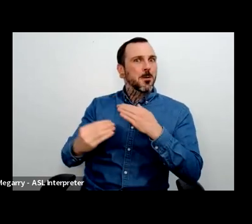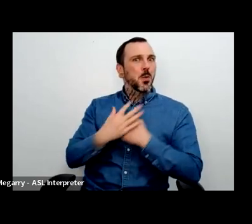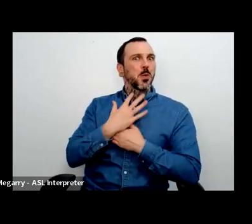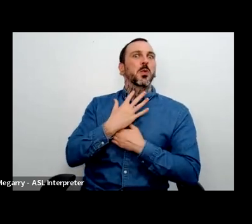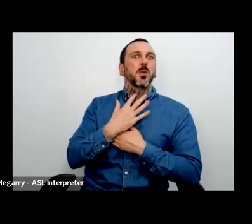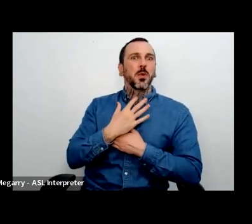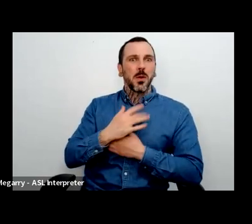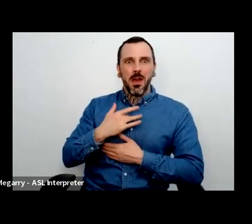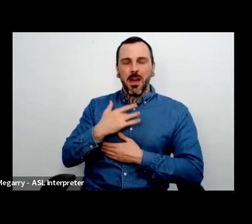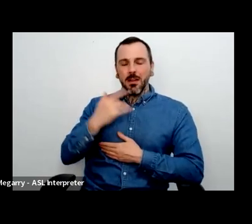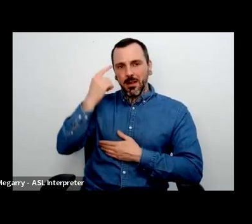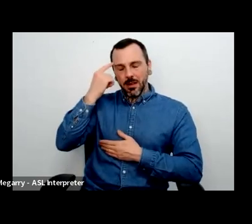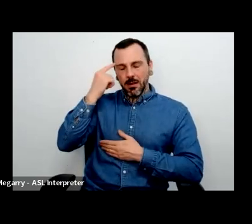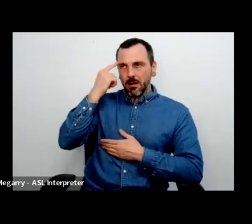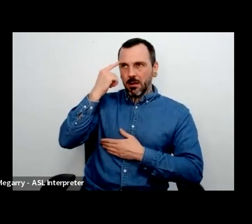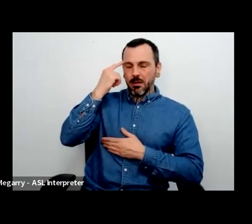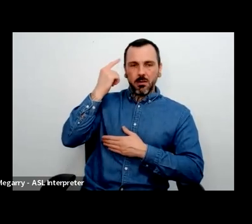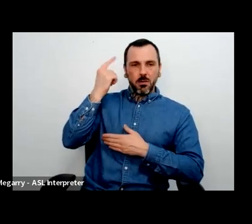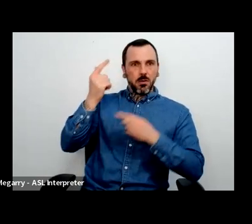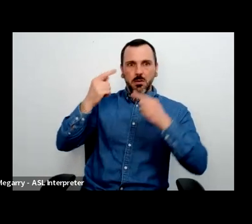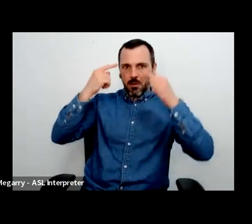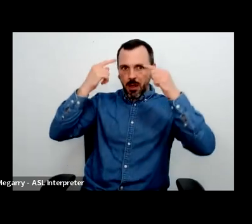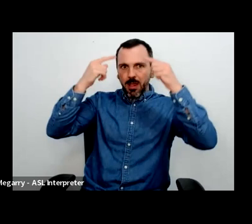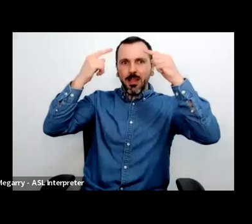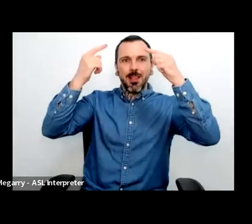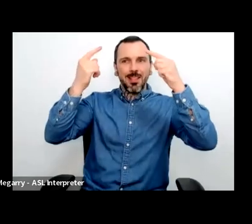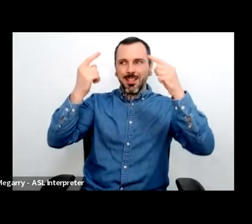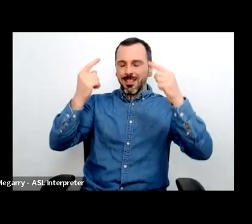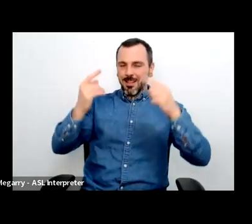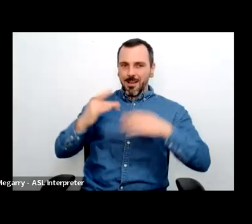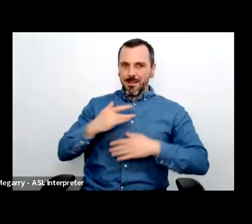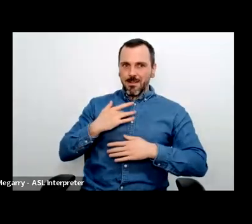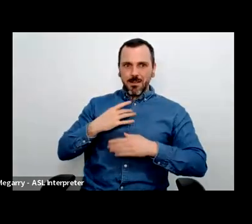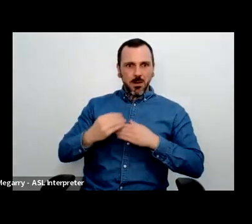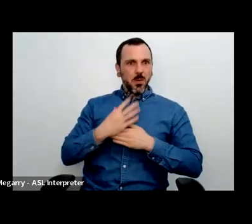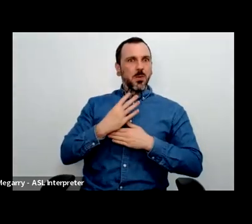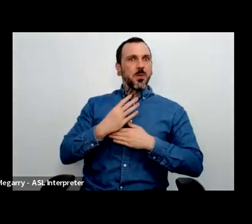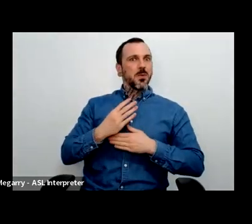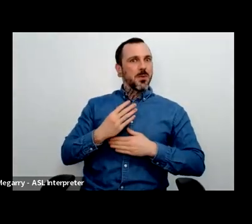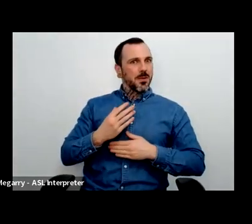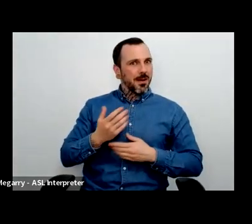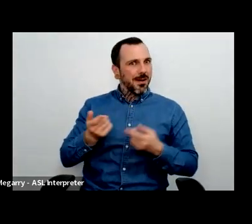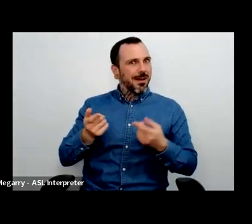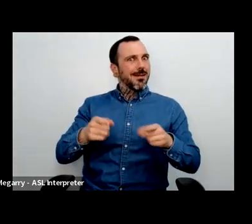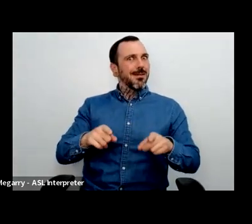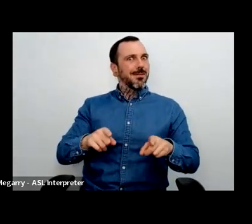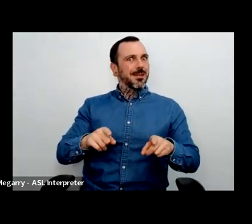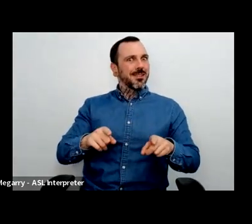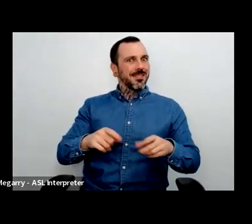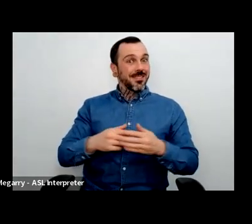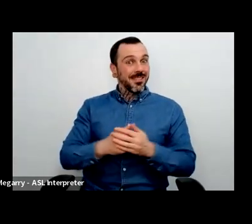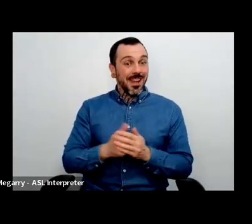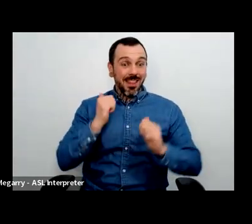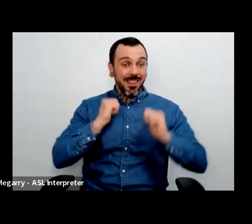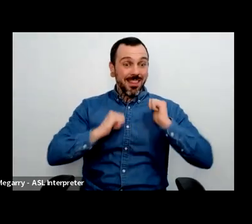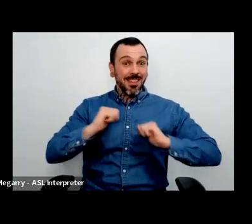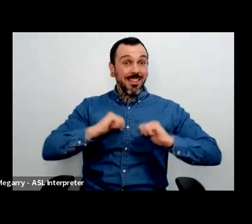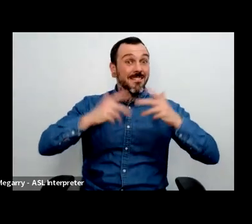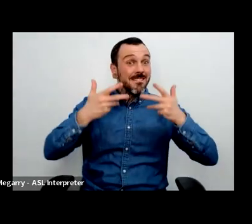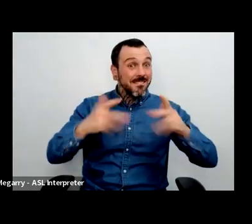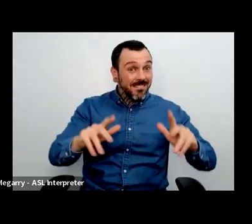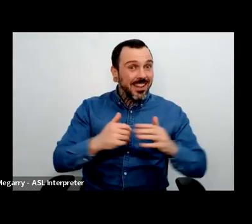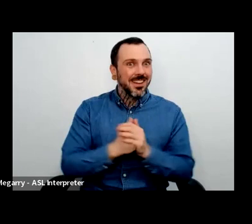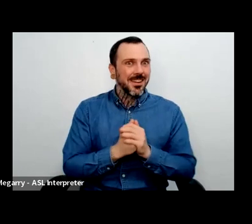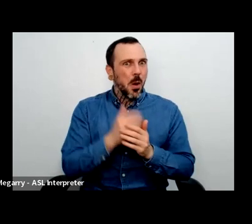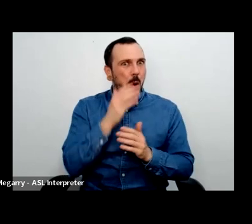neurons and engages your body. And then from there, we're going to meet you after the show and figure out if you liked